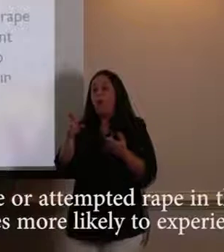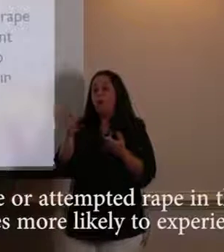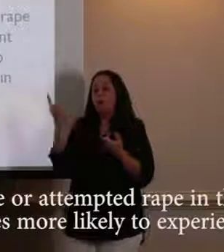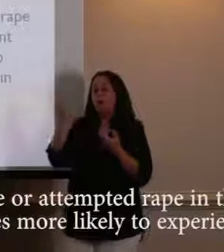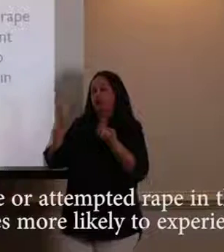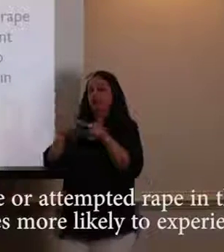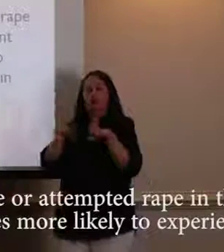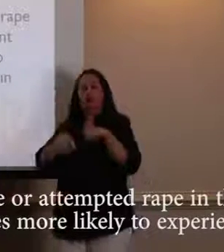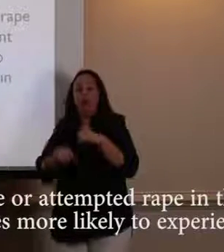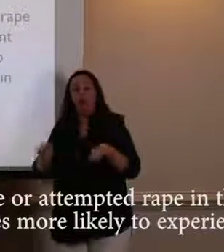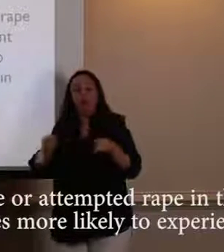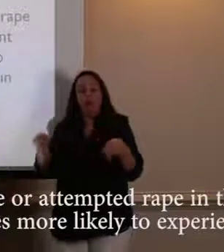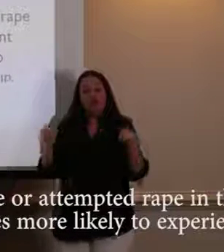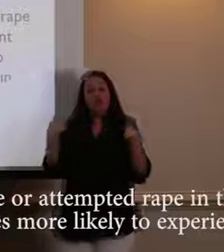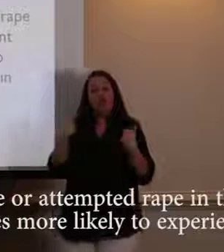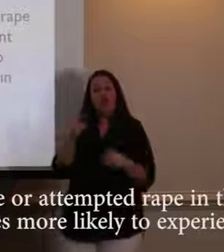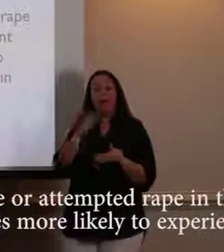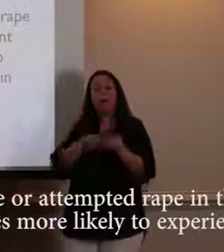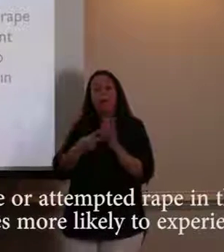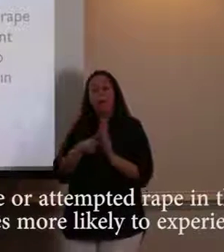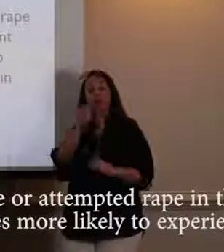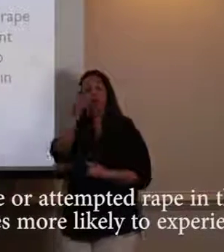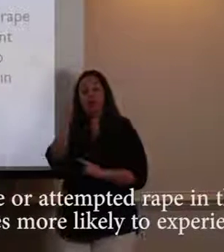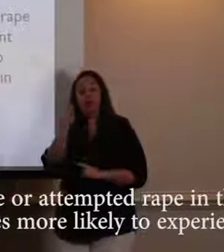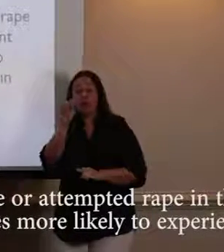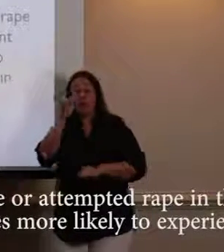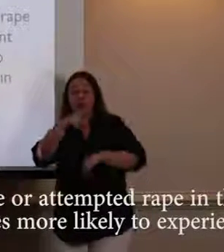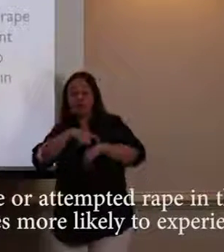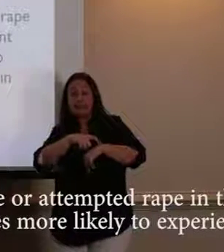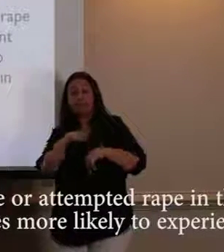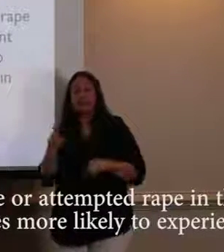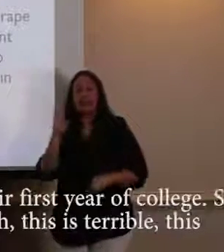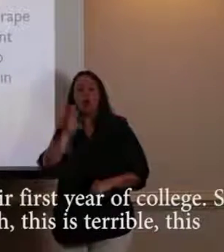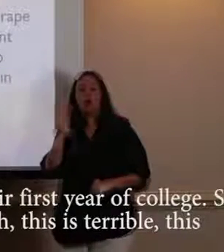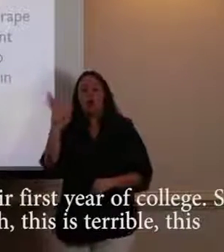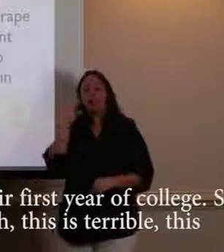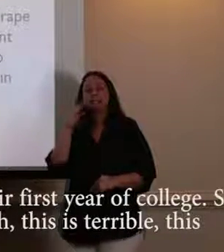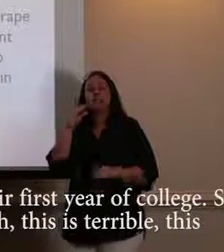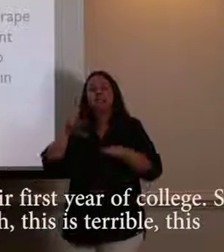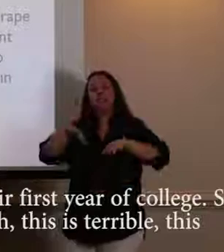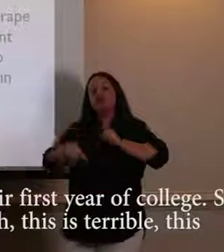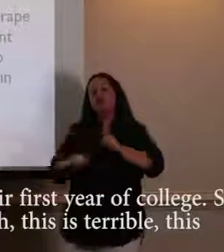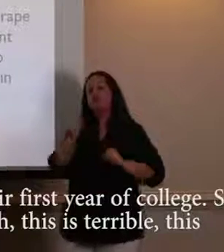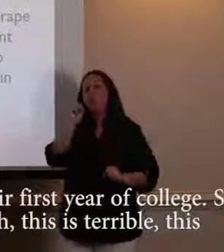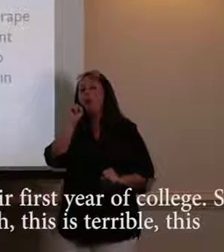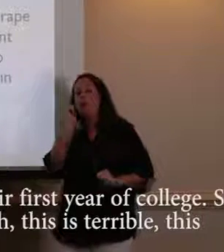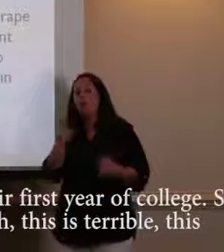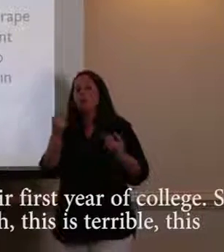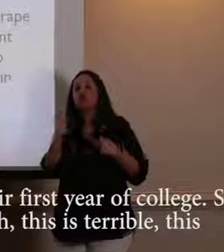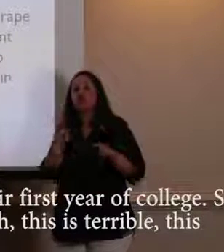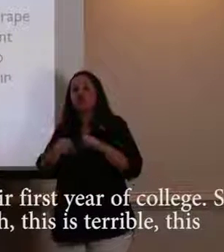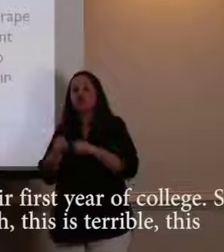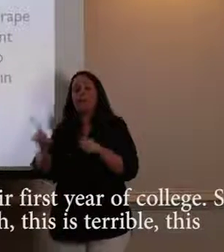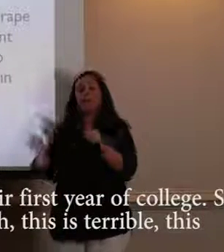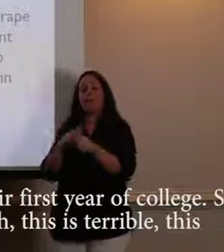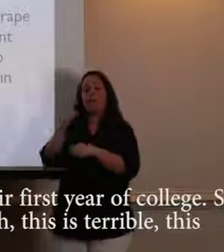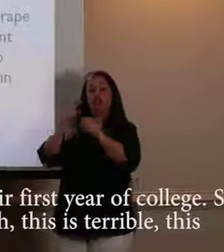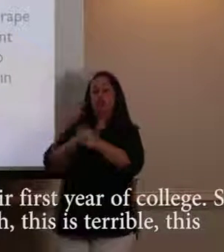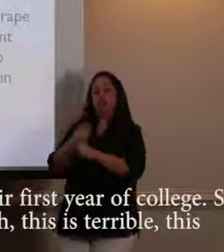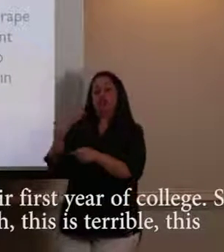adolescent years are 13.7 times more likely to experience rape or attempted rape in their first year of college. So when we're thinking about,